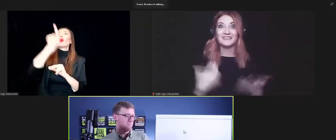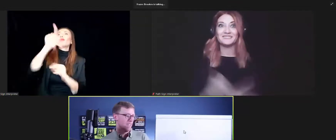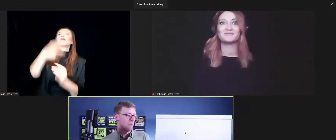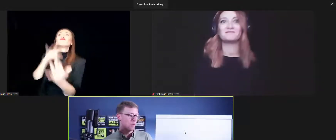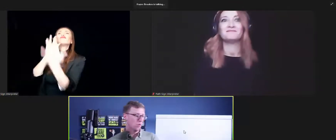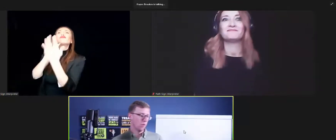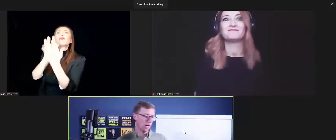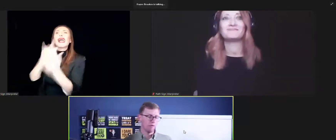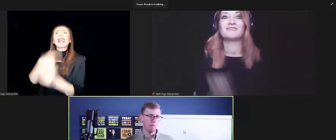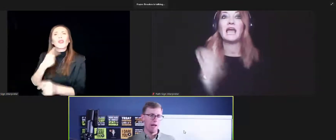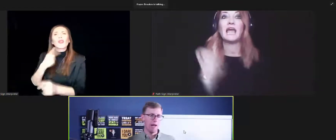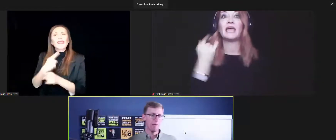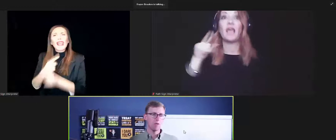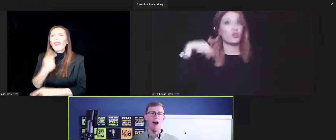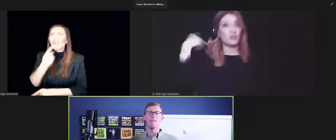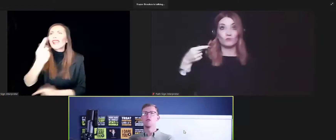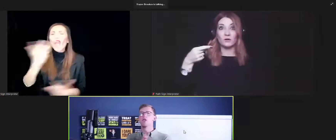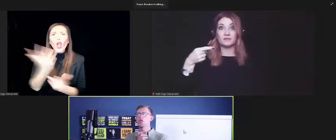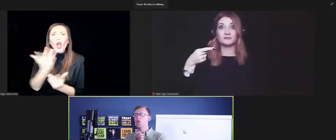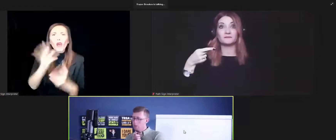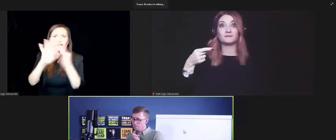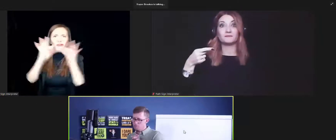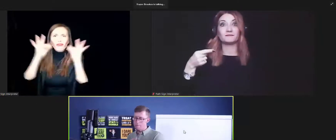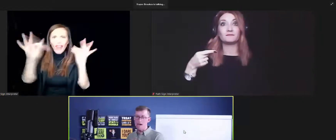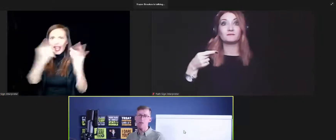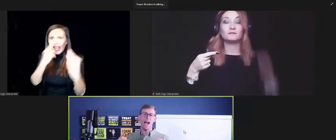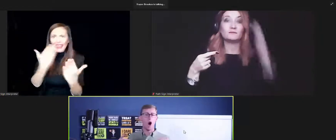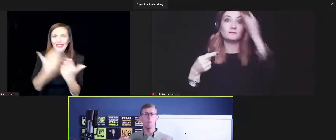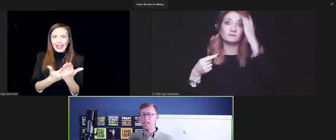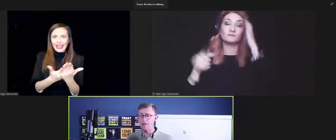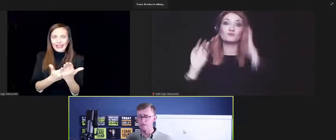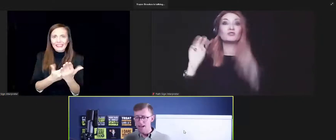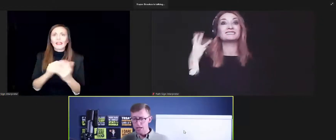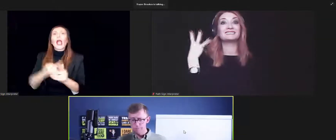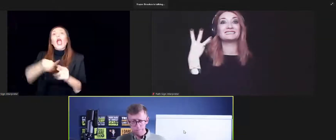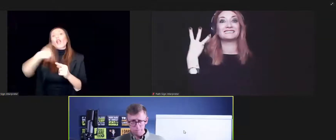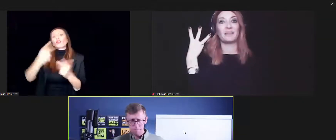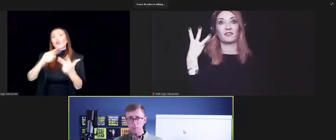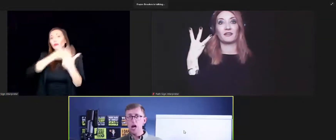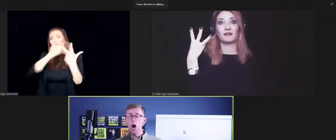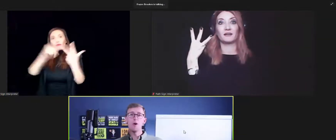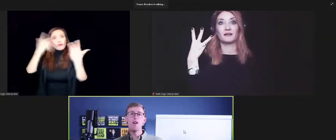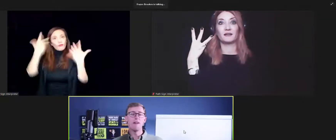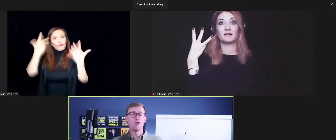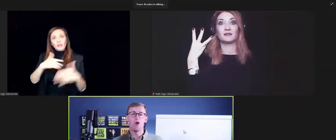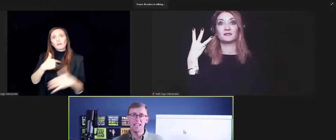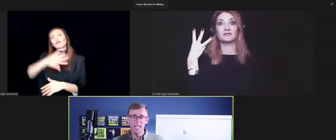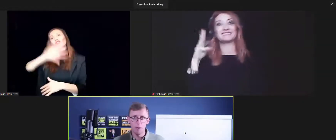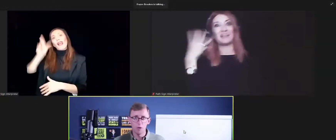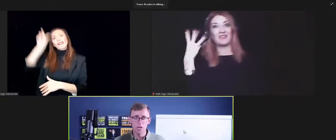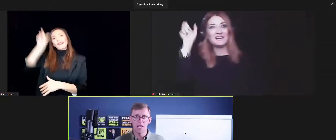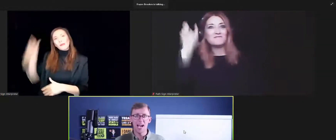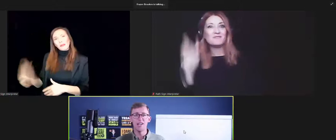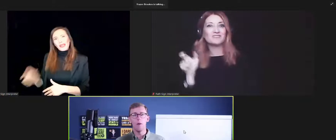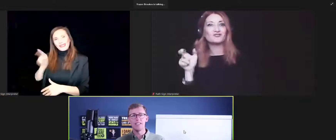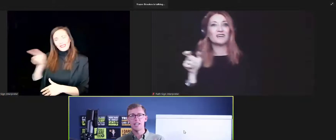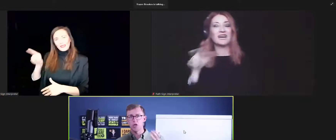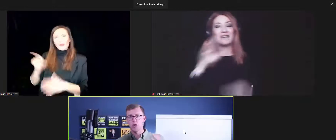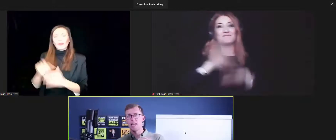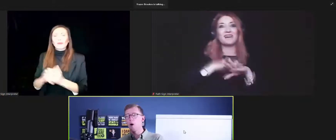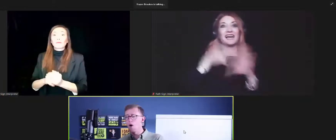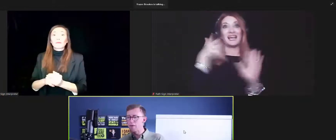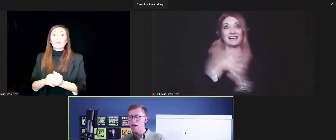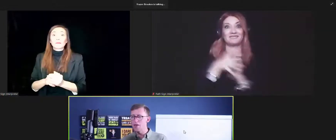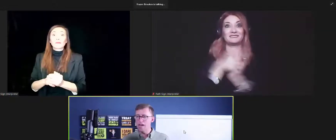and we'll go from there. All right. So, and by the way, I hope you're getting value. I hope you're enjoying this process. I know it's like a